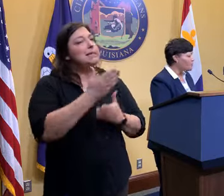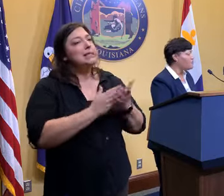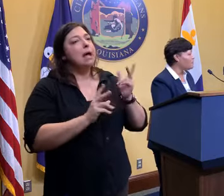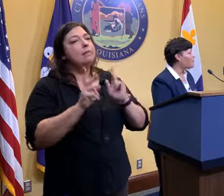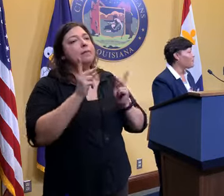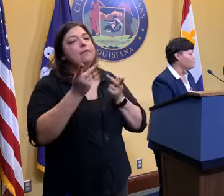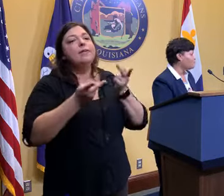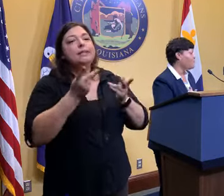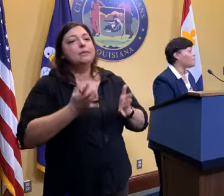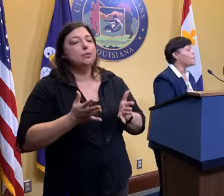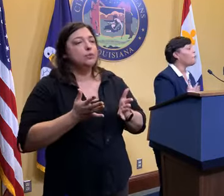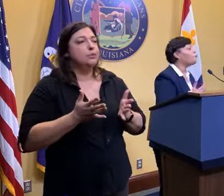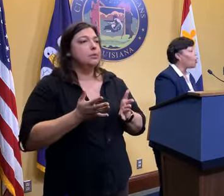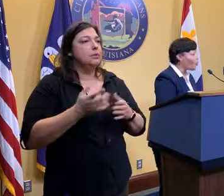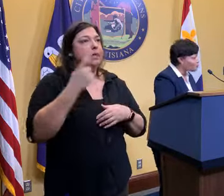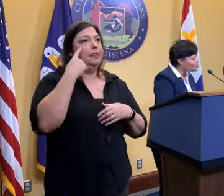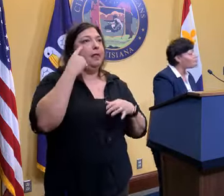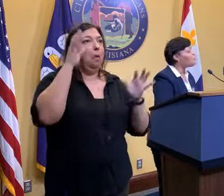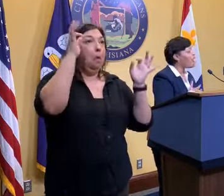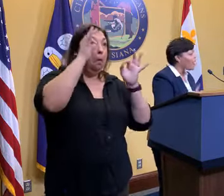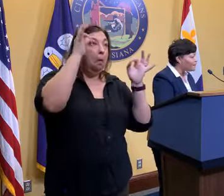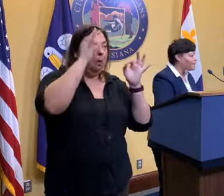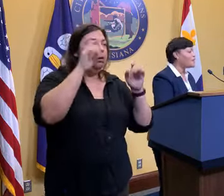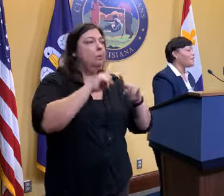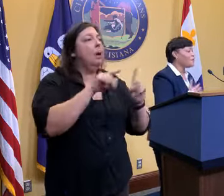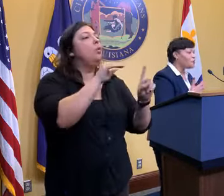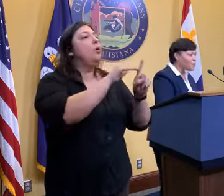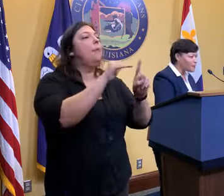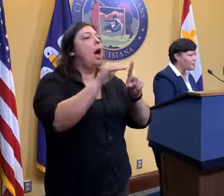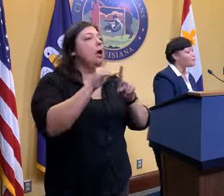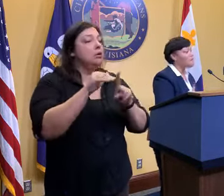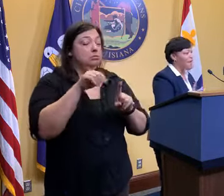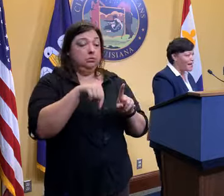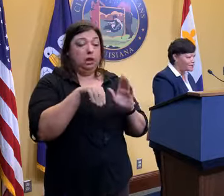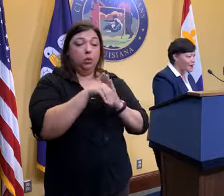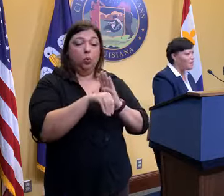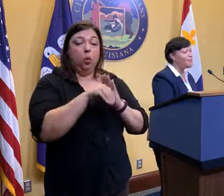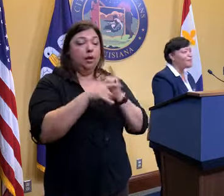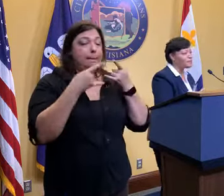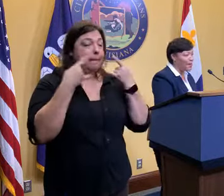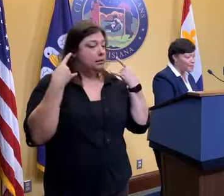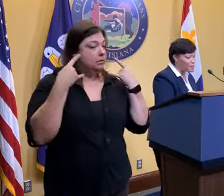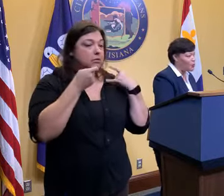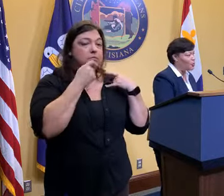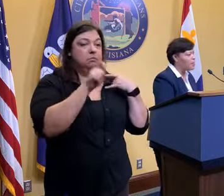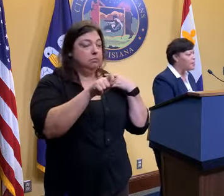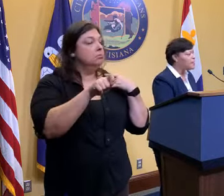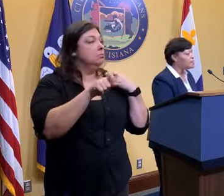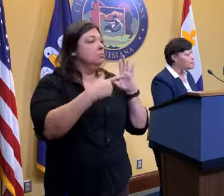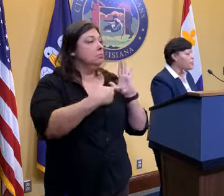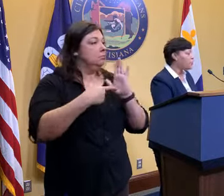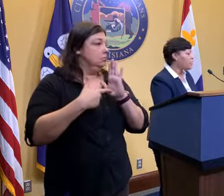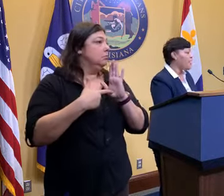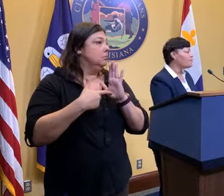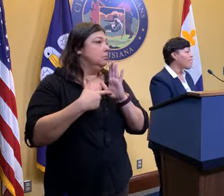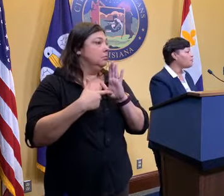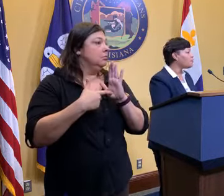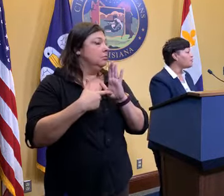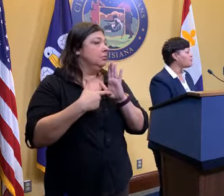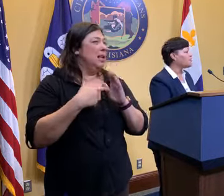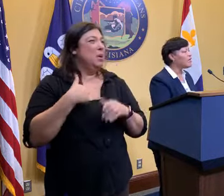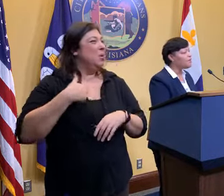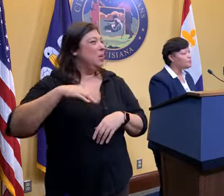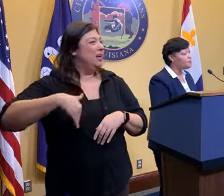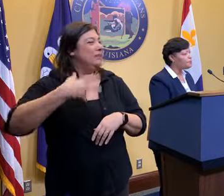visitors even maybe not thinking they don't know, but just reminding them that in New Orleans we mask up, it is mandatory. And so we have not